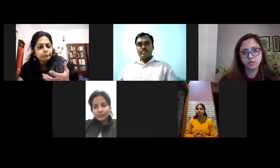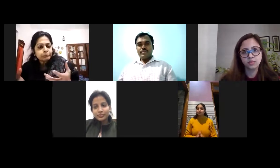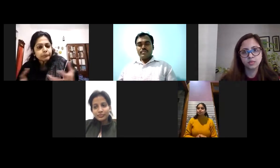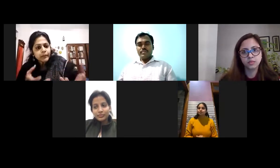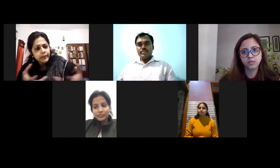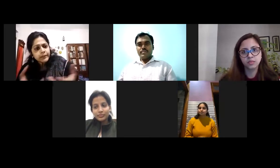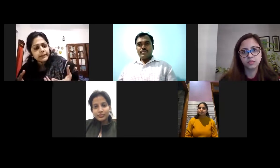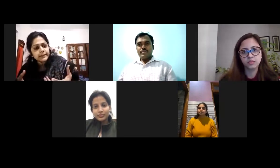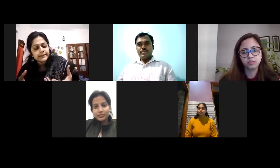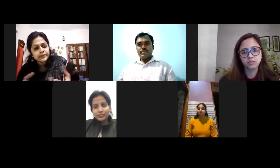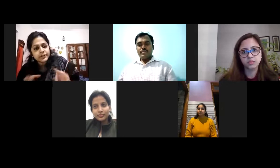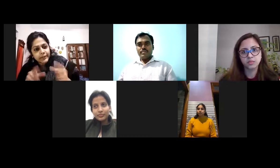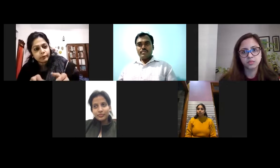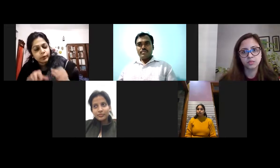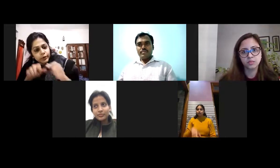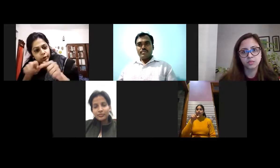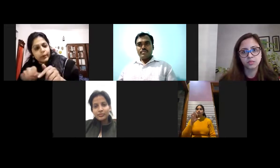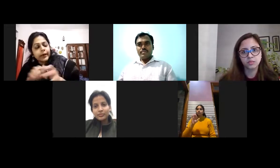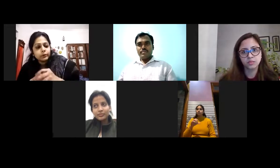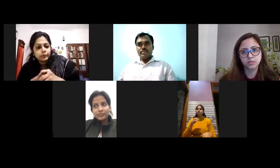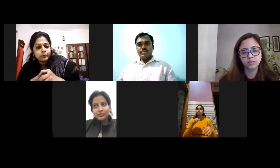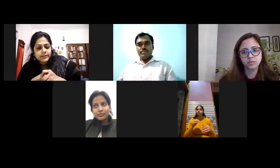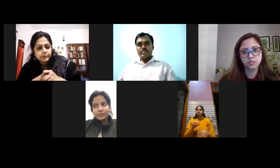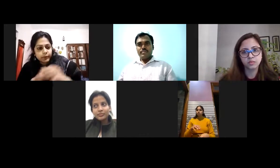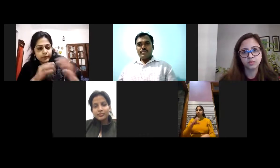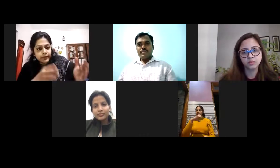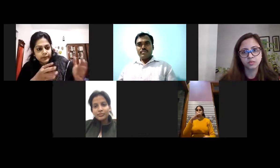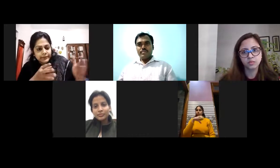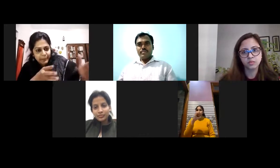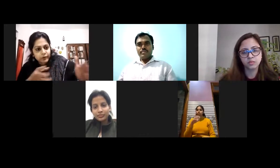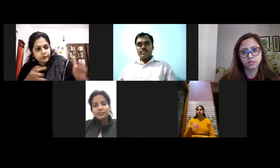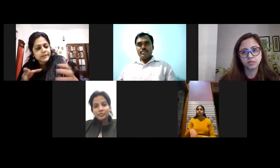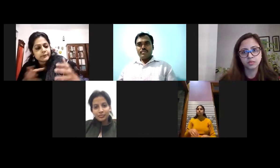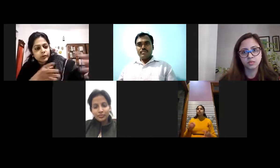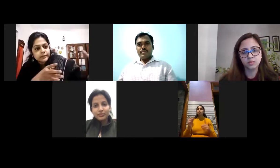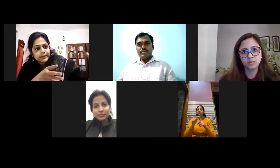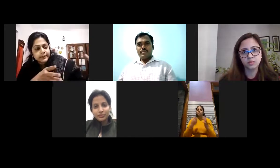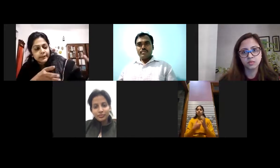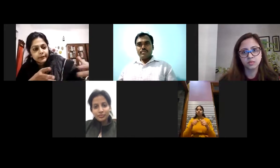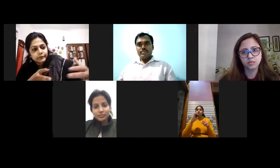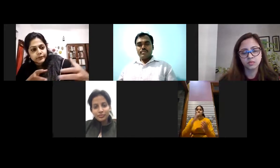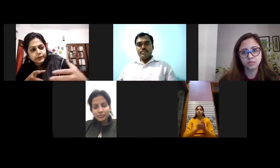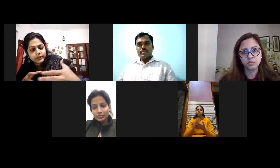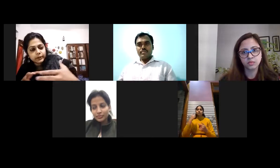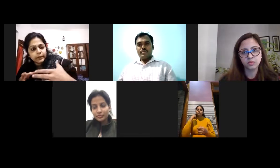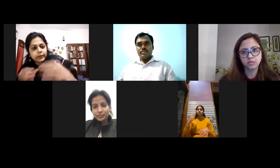happening in the 19th century. And therefore, to add on to Prachi's point, right, that part of it is, of course, a particular kind